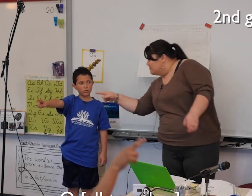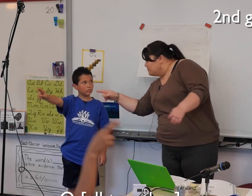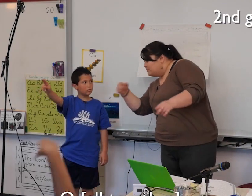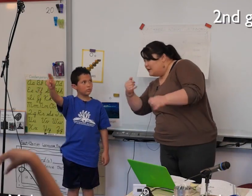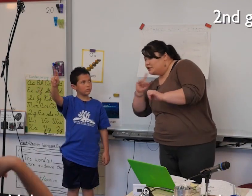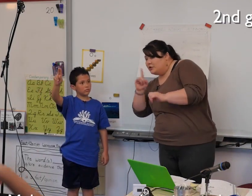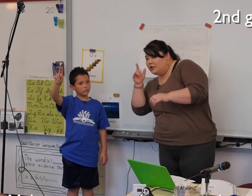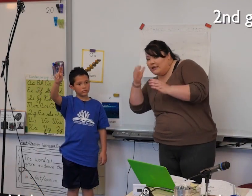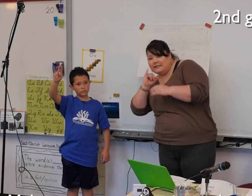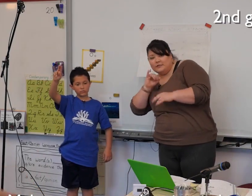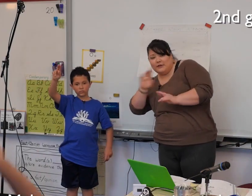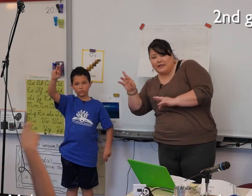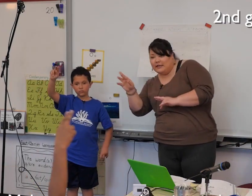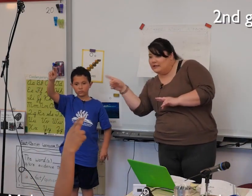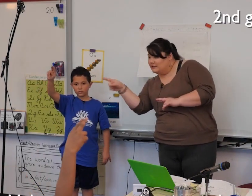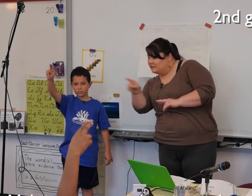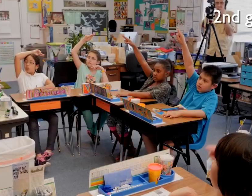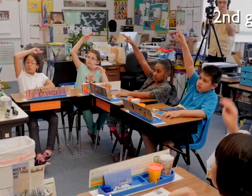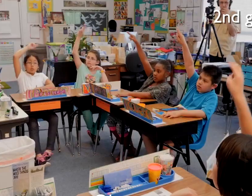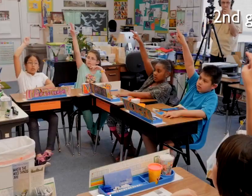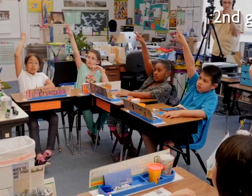O, Wait. Make sure your class is ready. Okay.